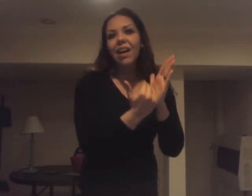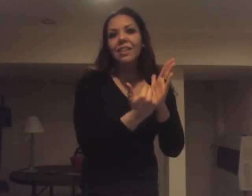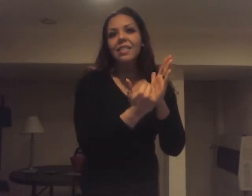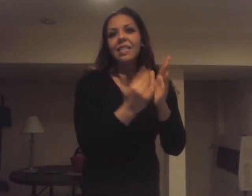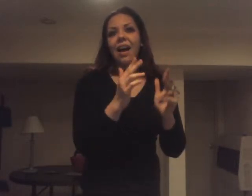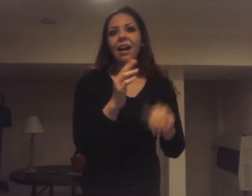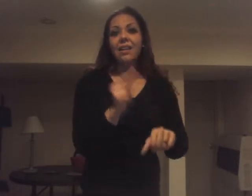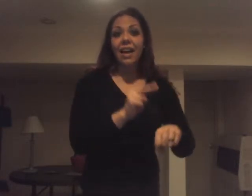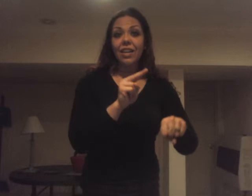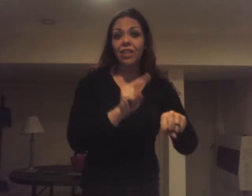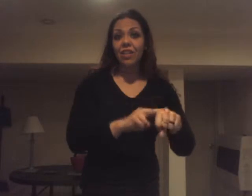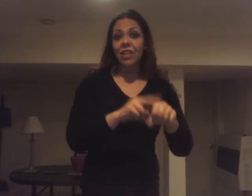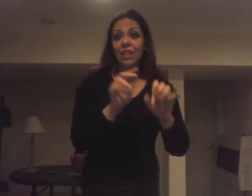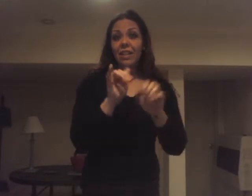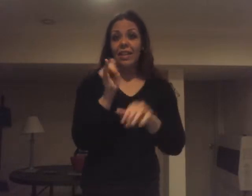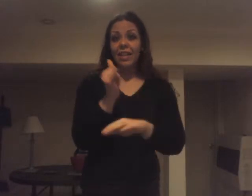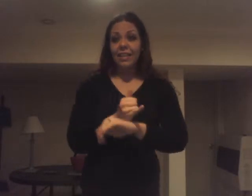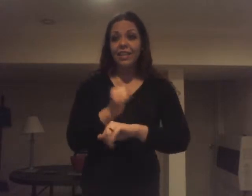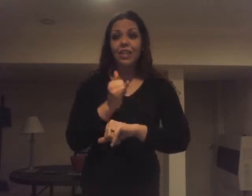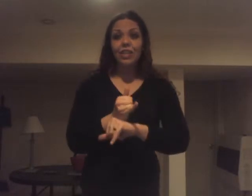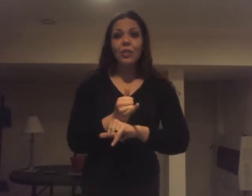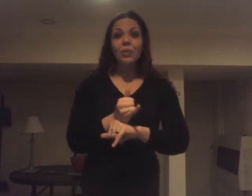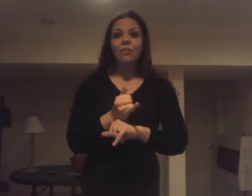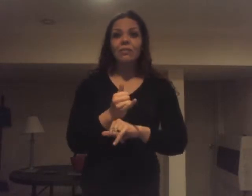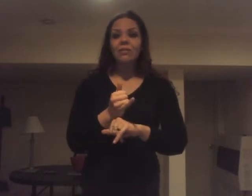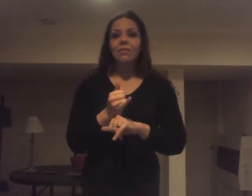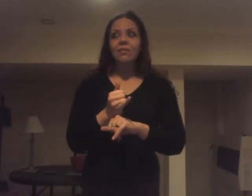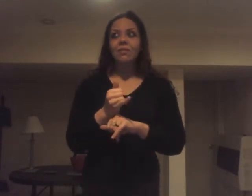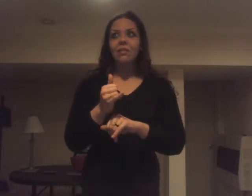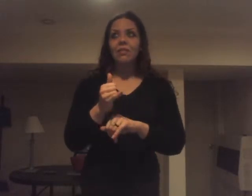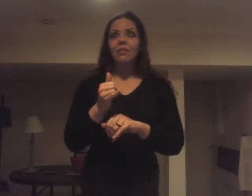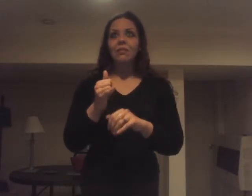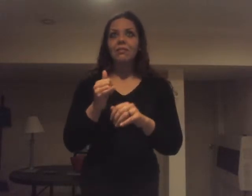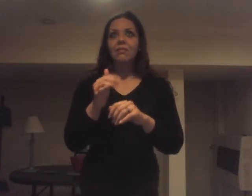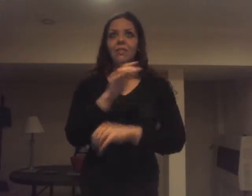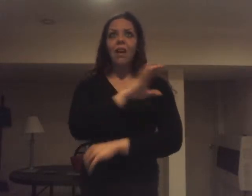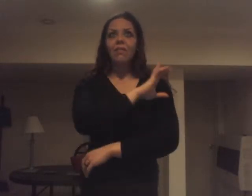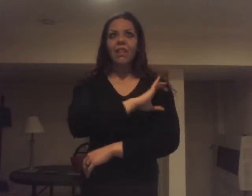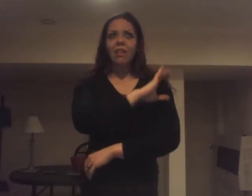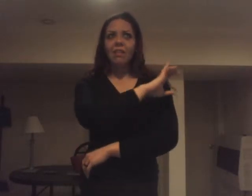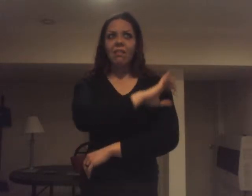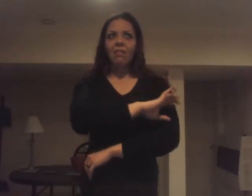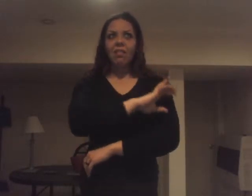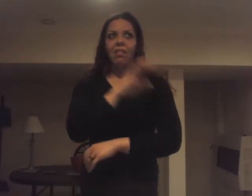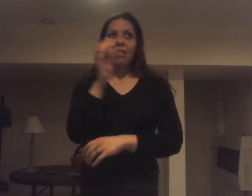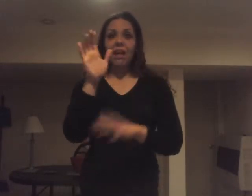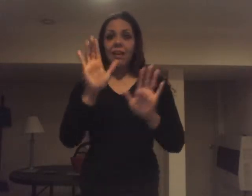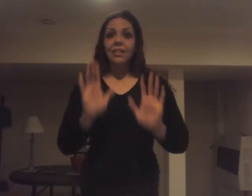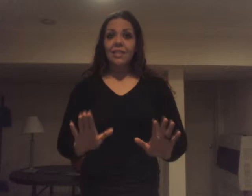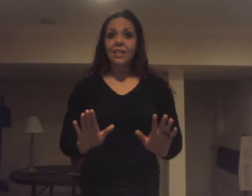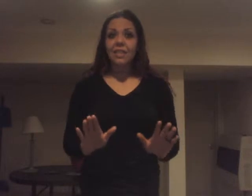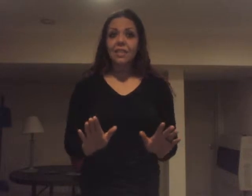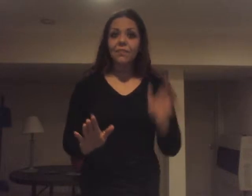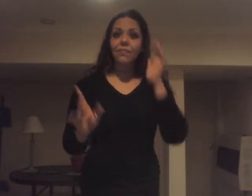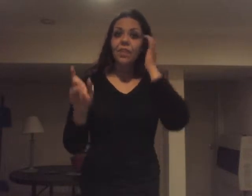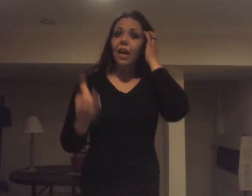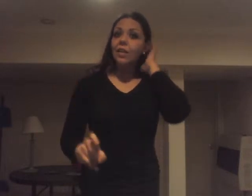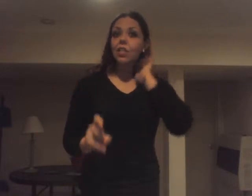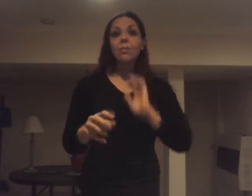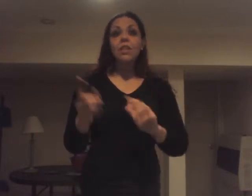Clinical Excellence, say that talk therapies, like cognitive behavior therapy, should be the first-line treatment.